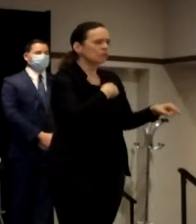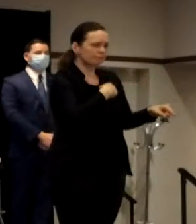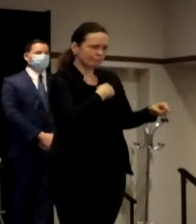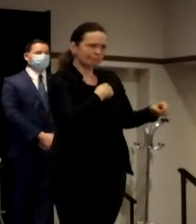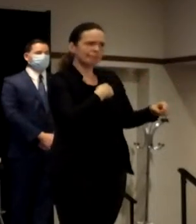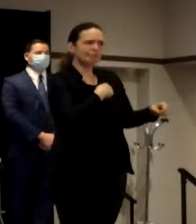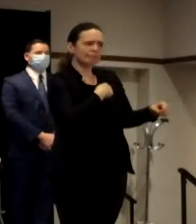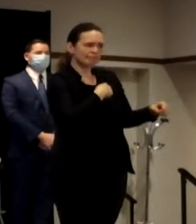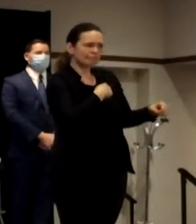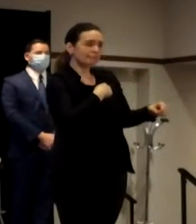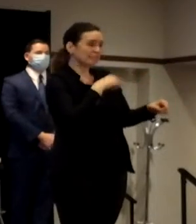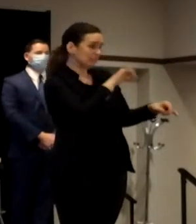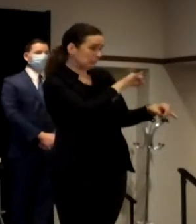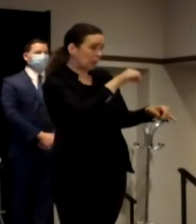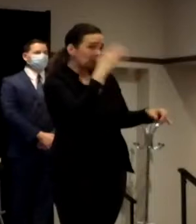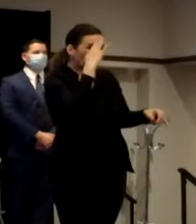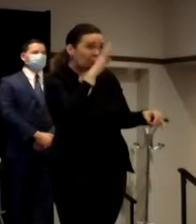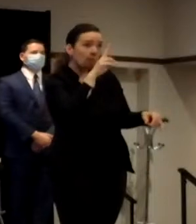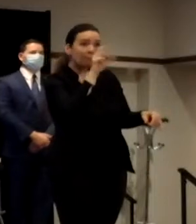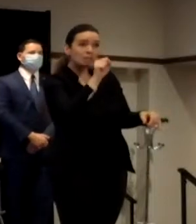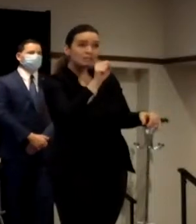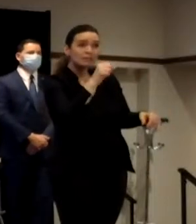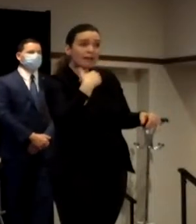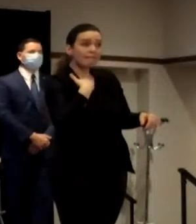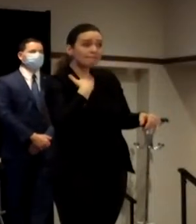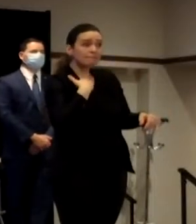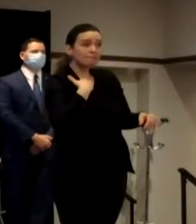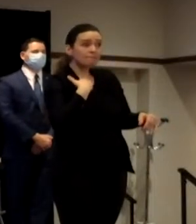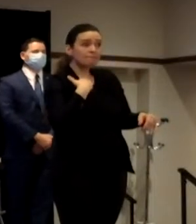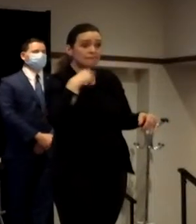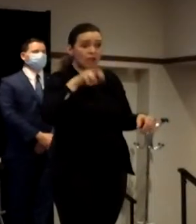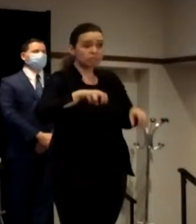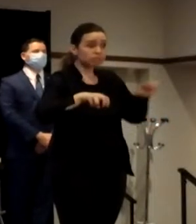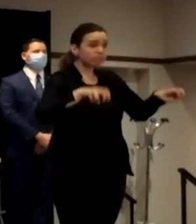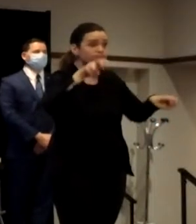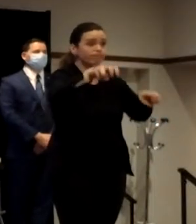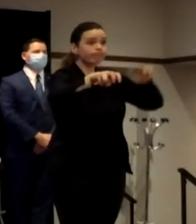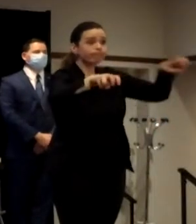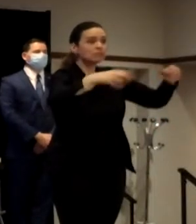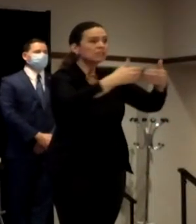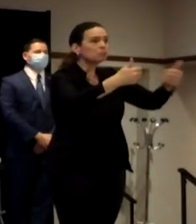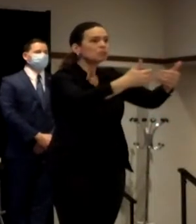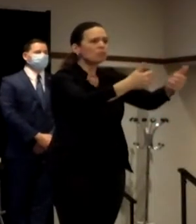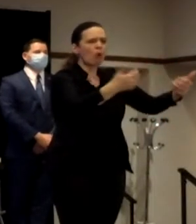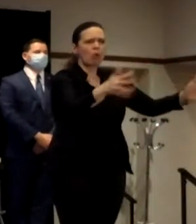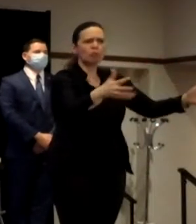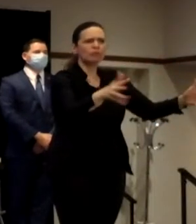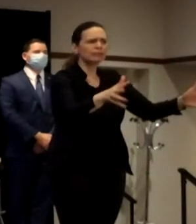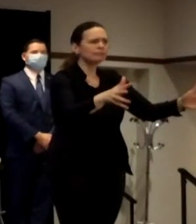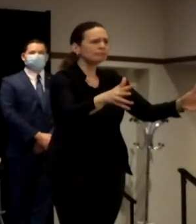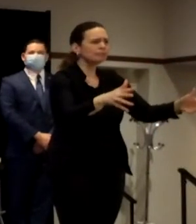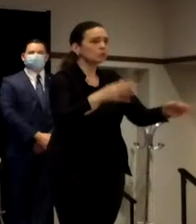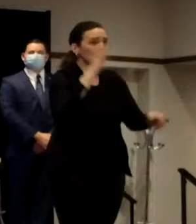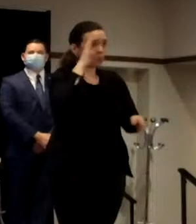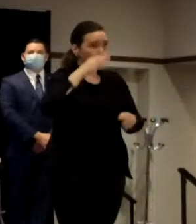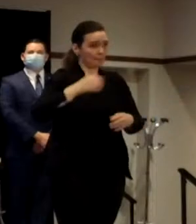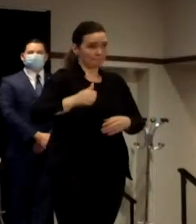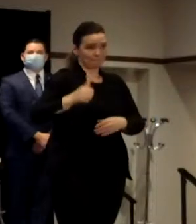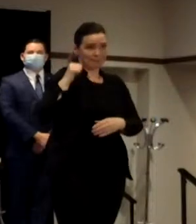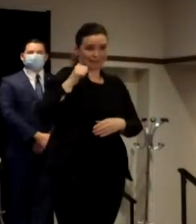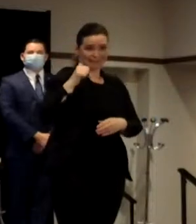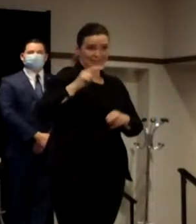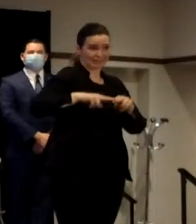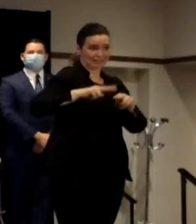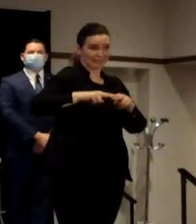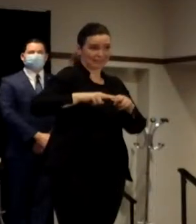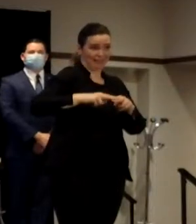natural partition, especially for the younger kids, is that the bus seats are pretty high. I just feel like,